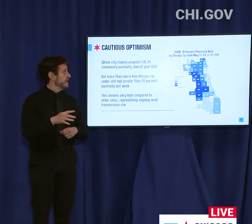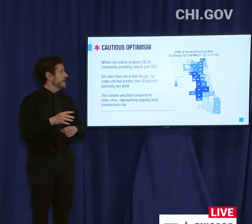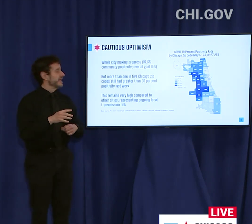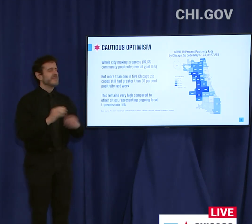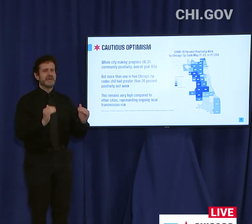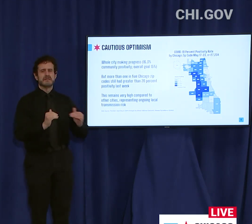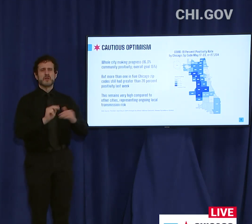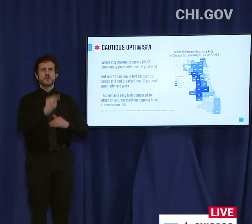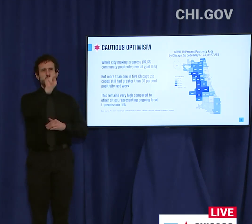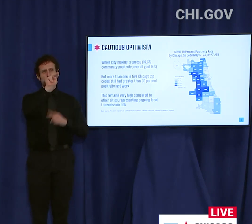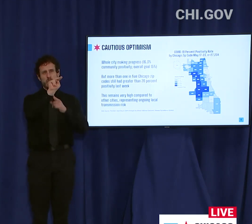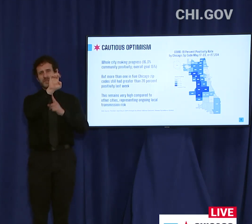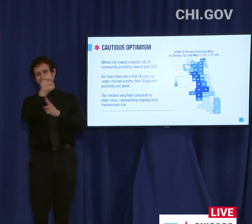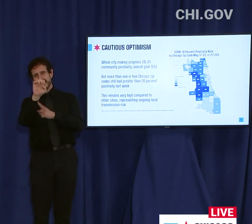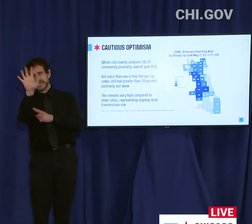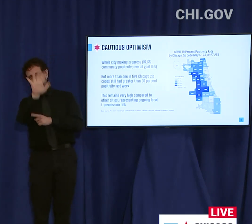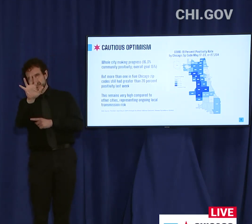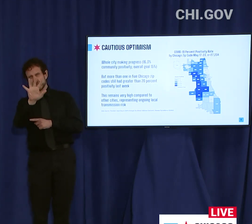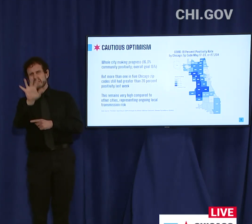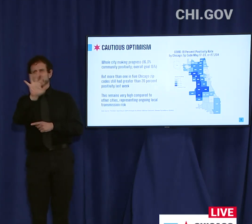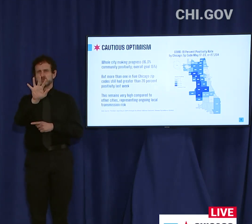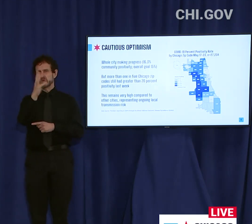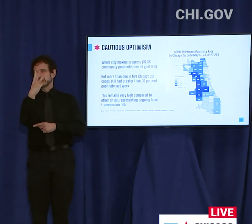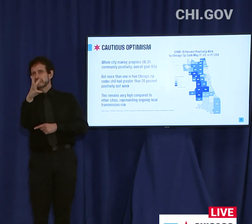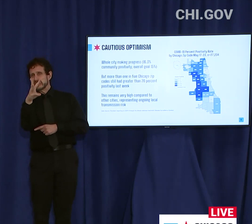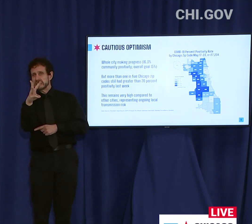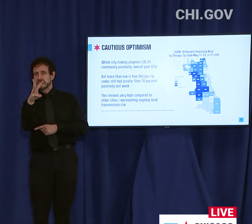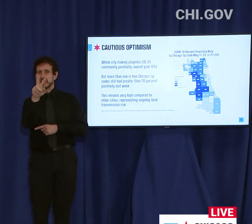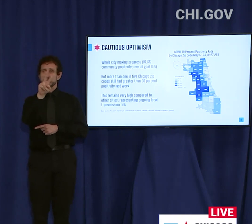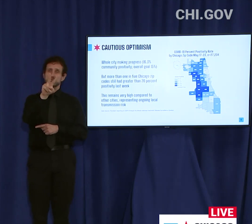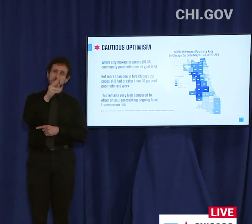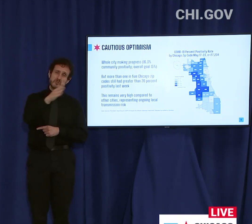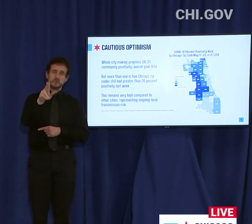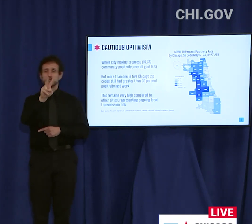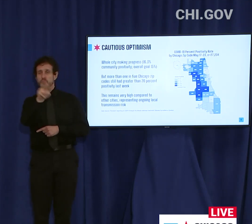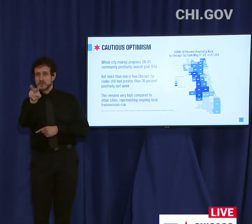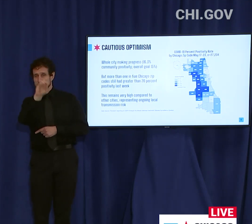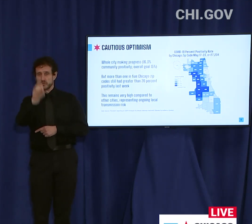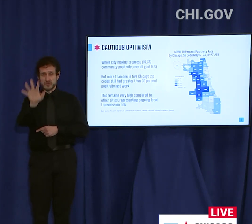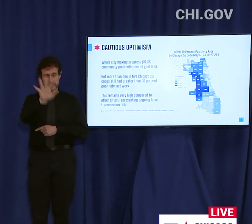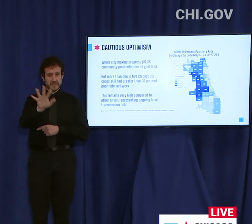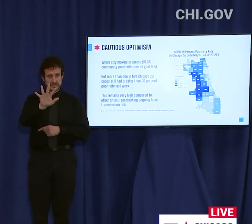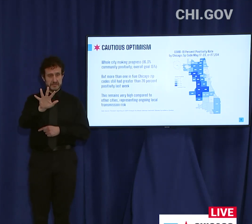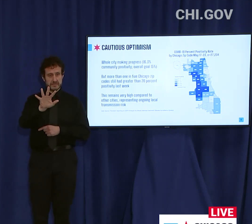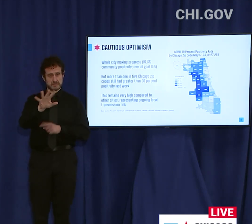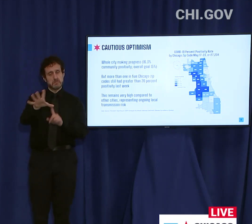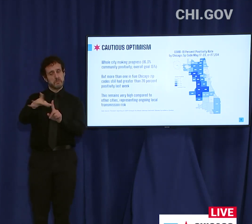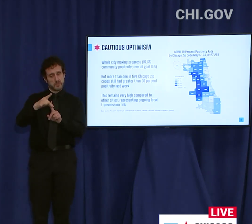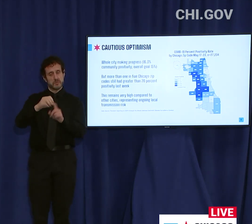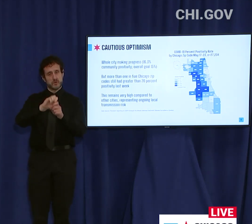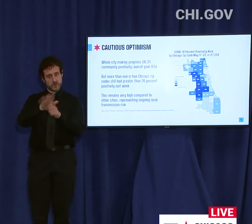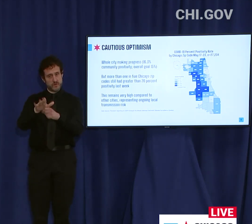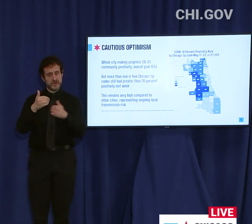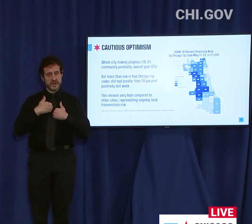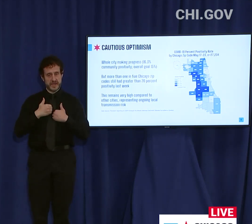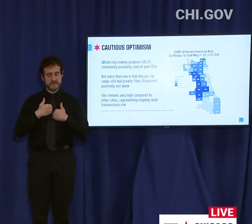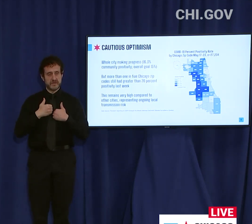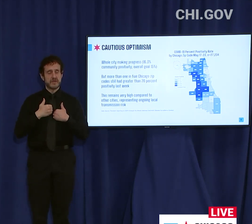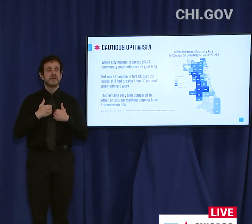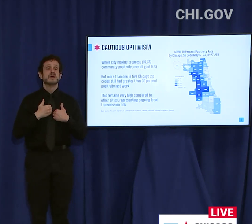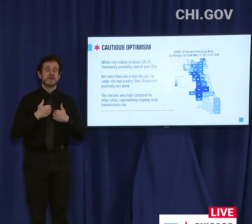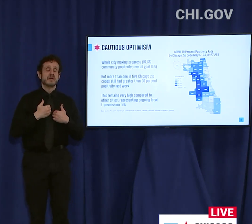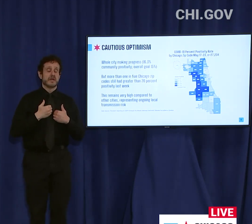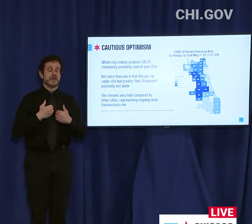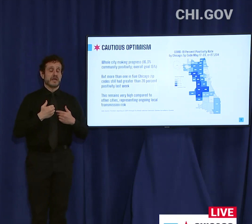bit further east, that's our 16 to 22% positivity. And more than 1 in 5 Chicago